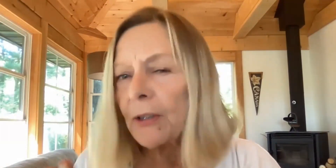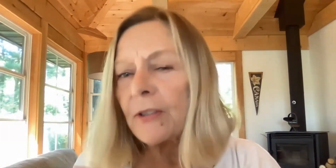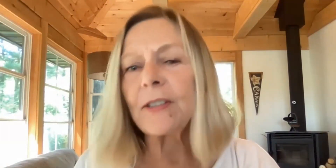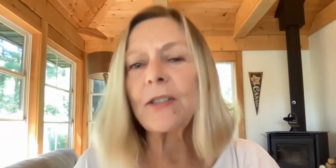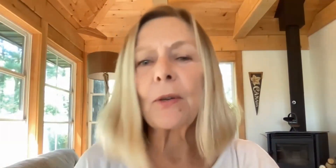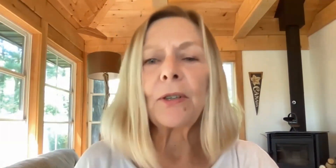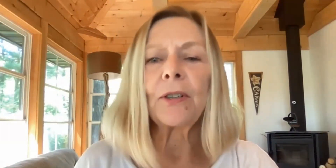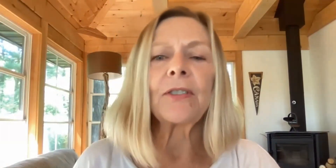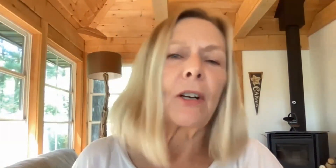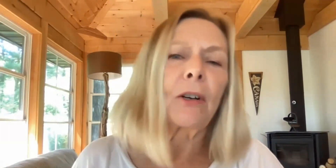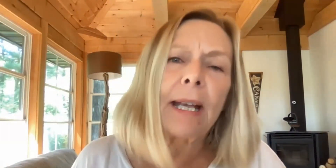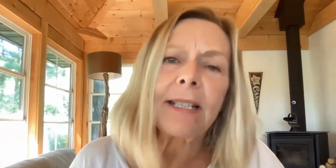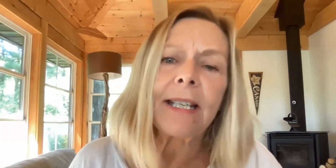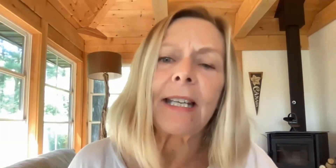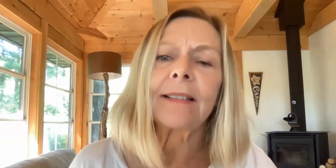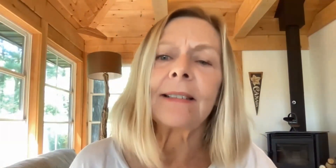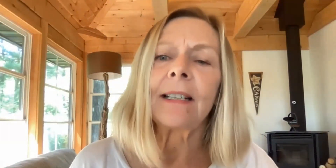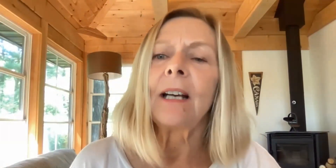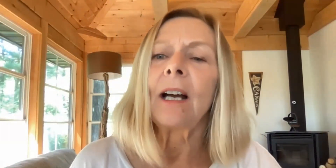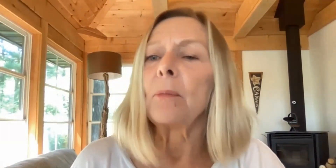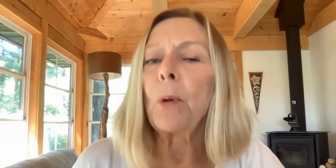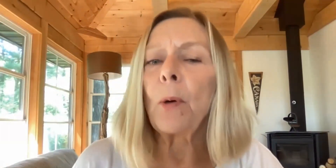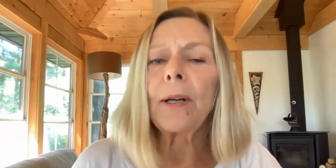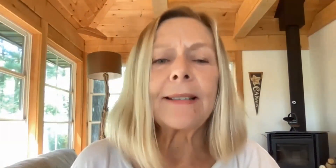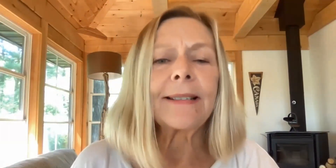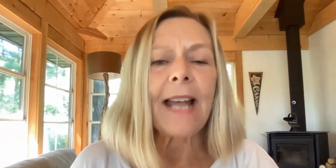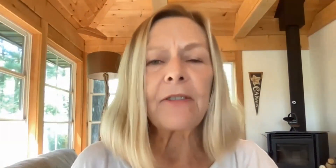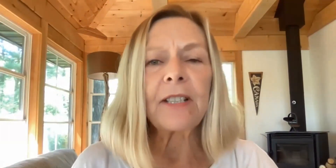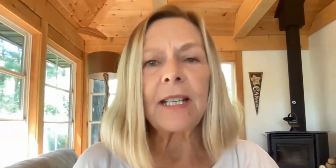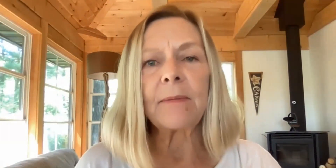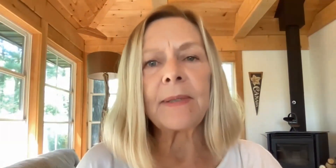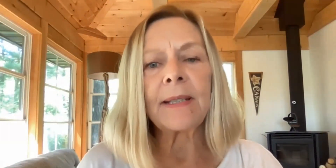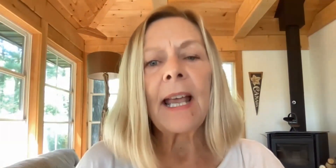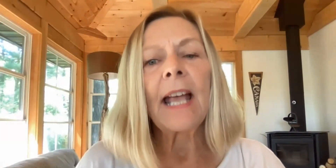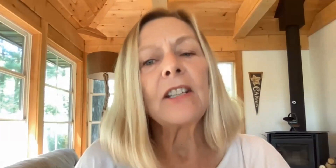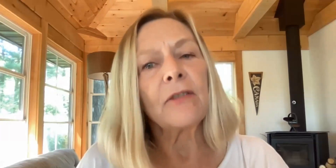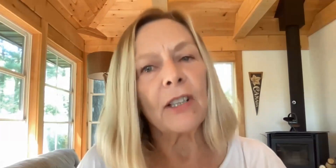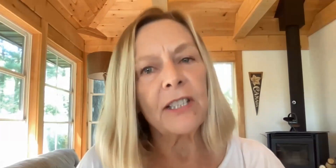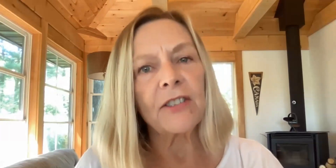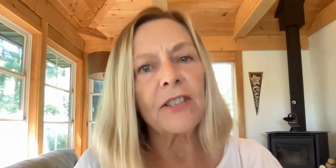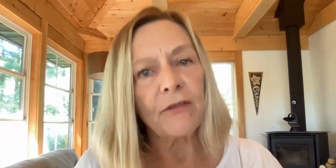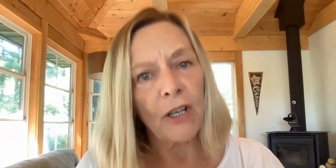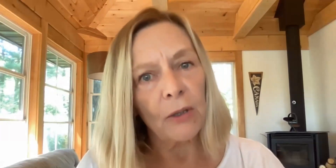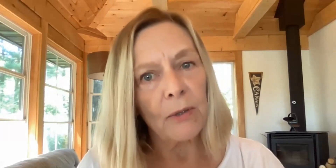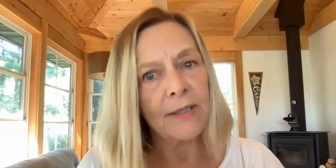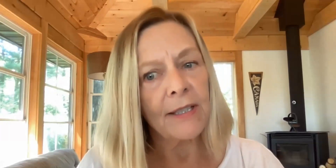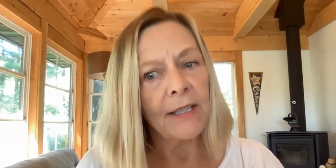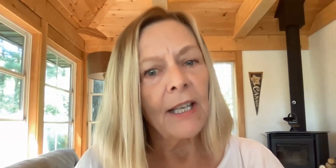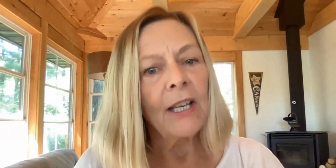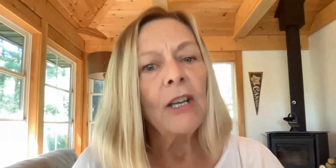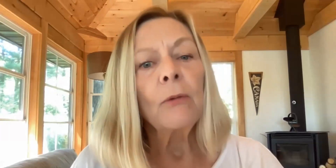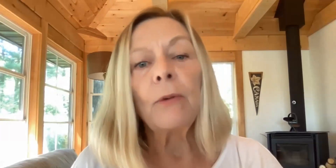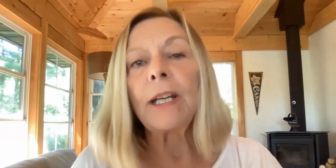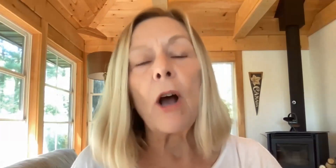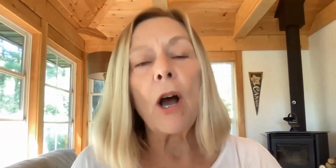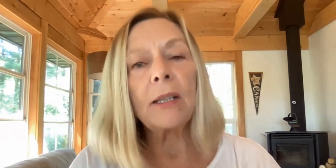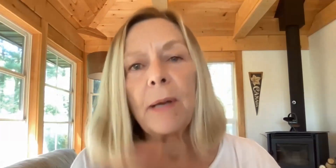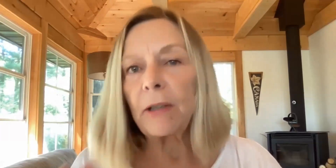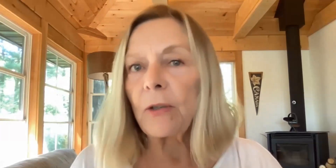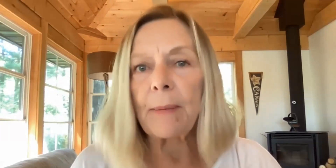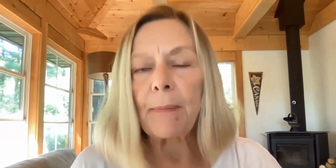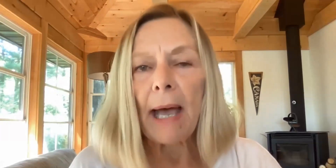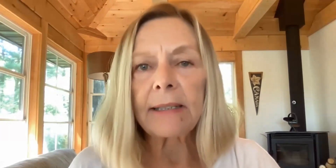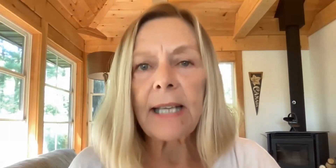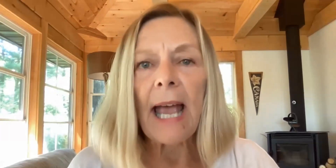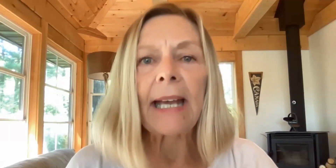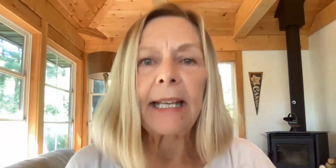to our partners and donors, our grantees, our board and staff teams, and our volunteers and followers. Read all